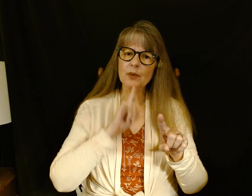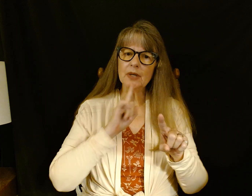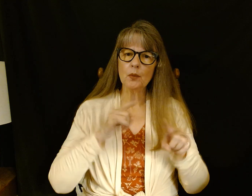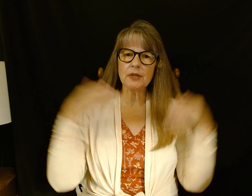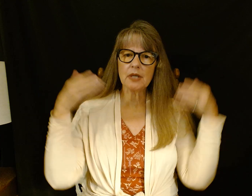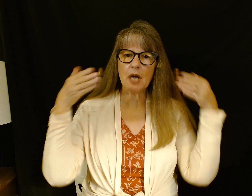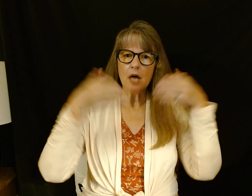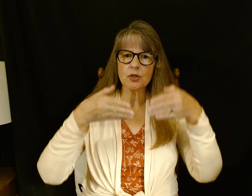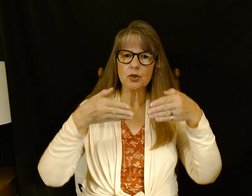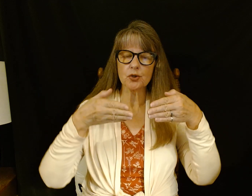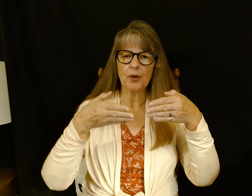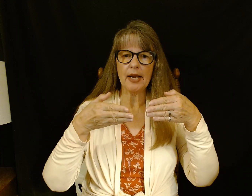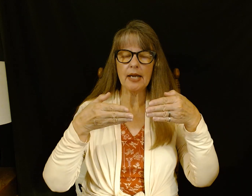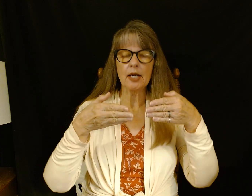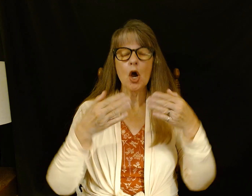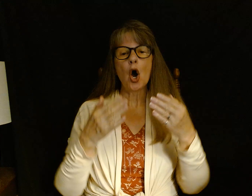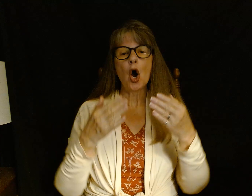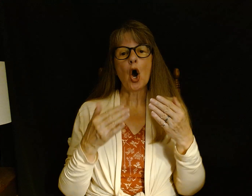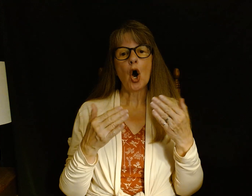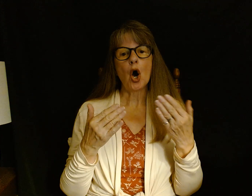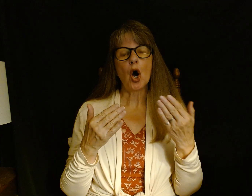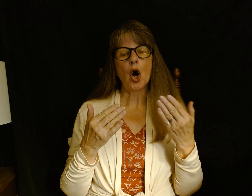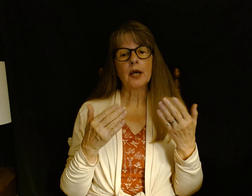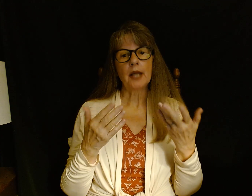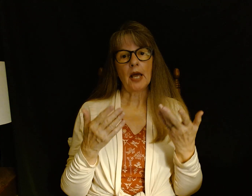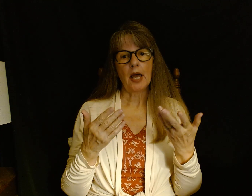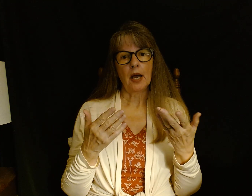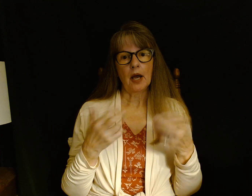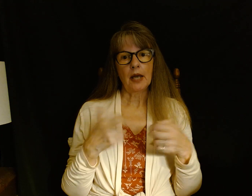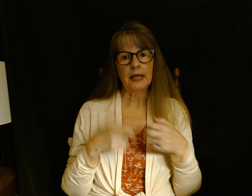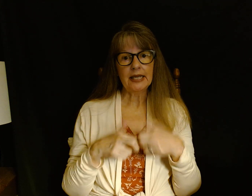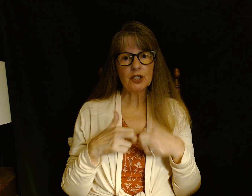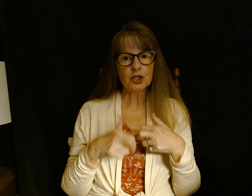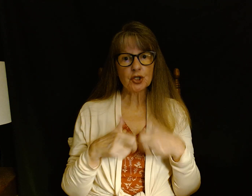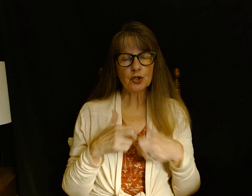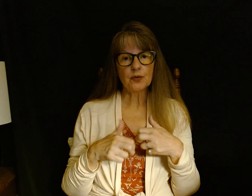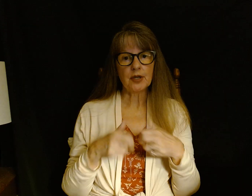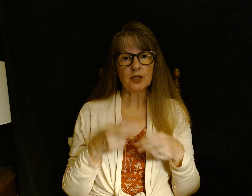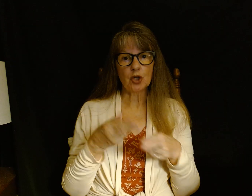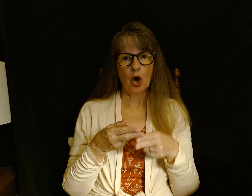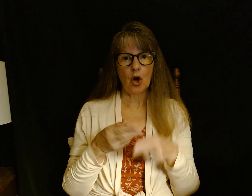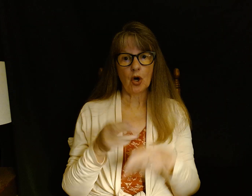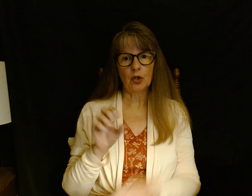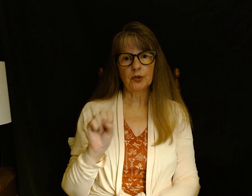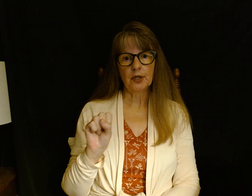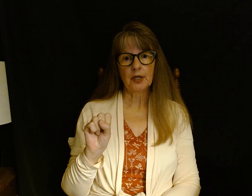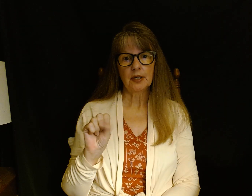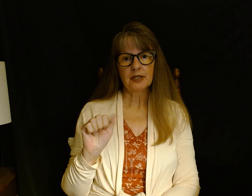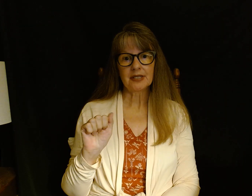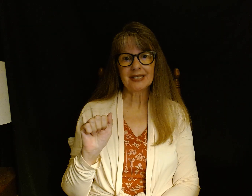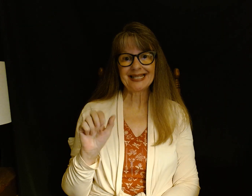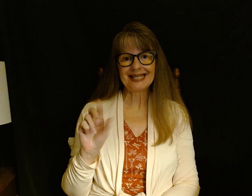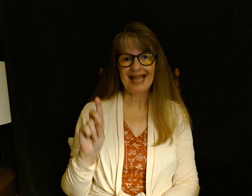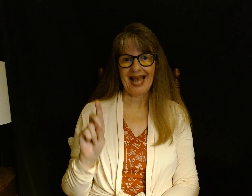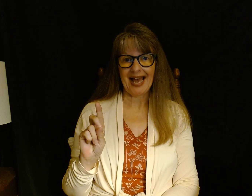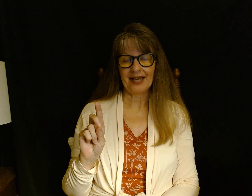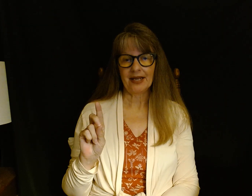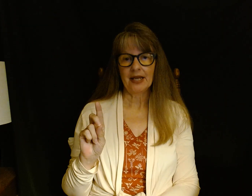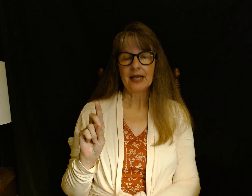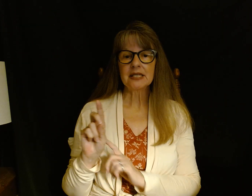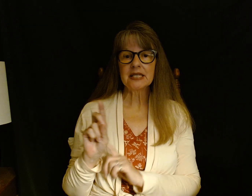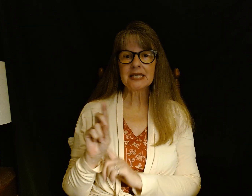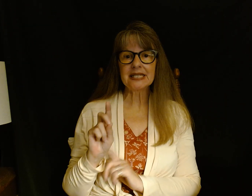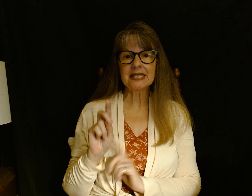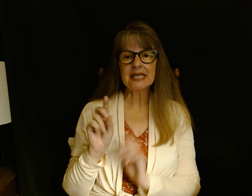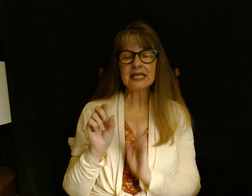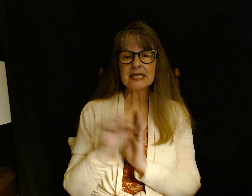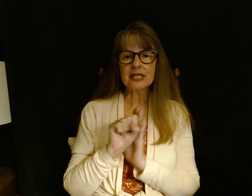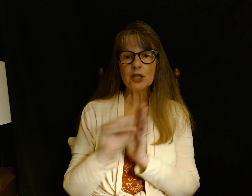wanted to concentrate on an issue that's called SAD, seasonal